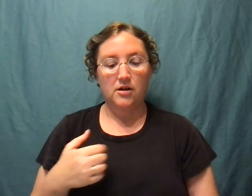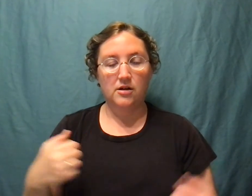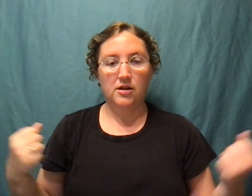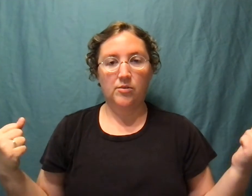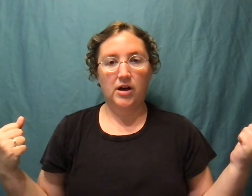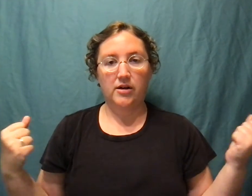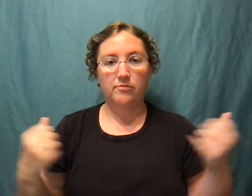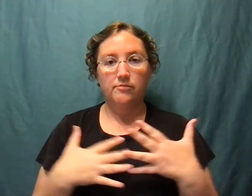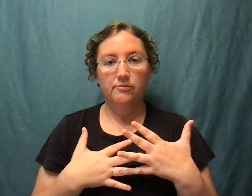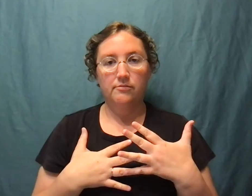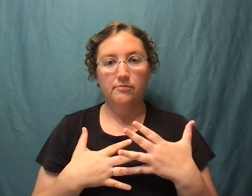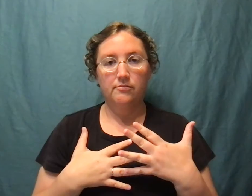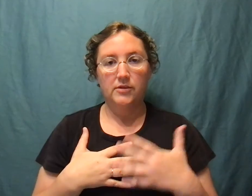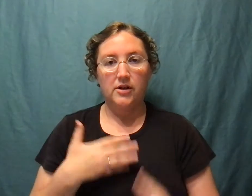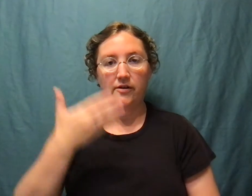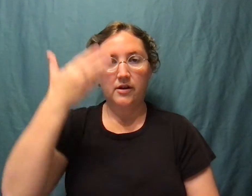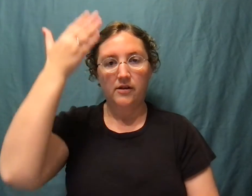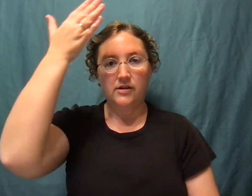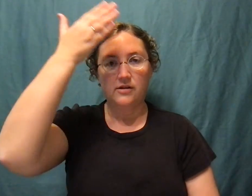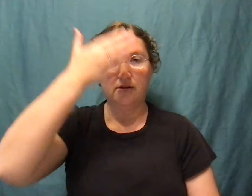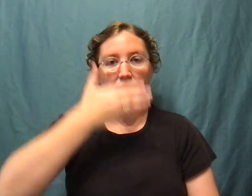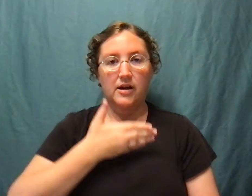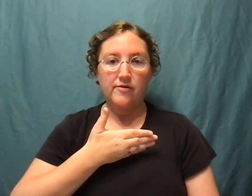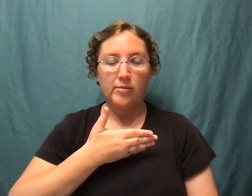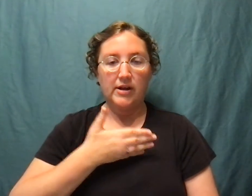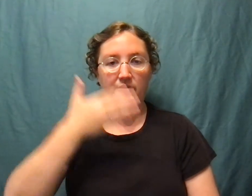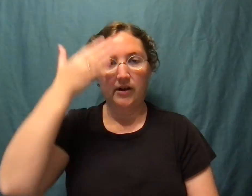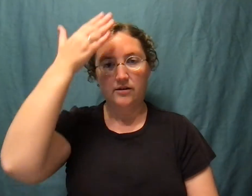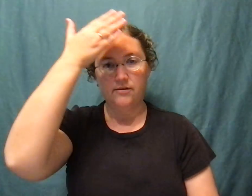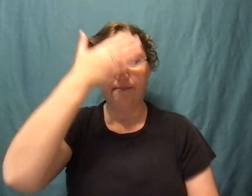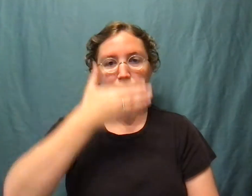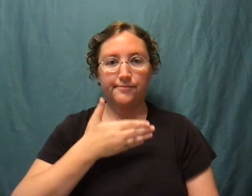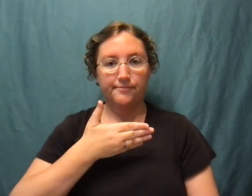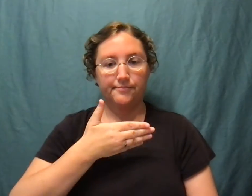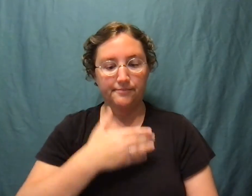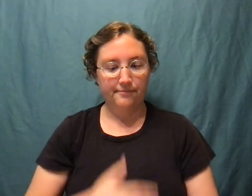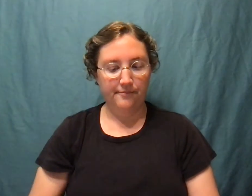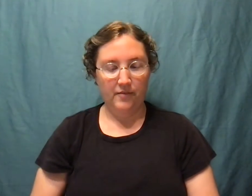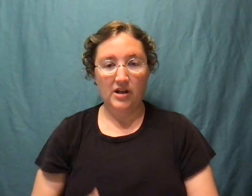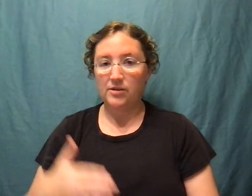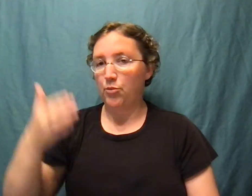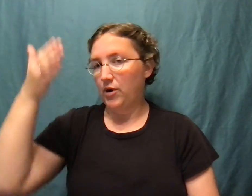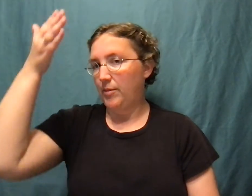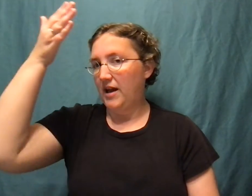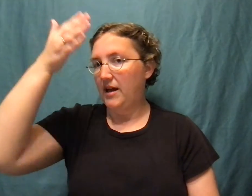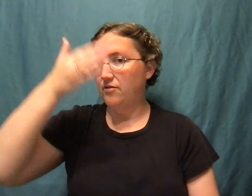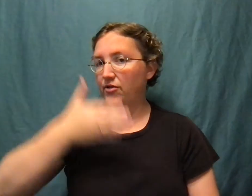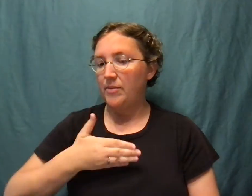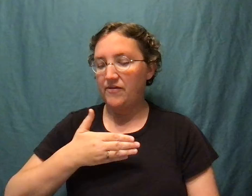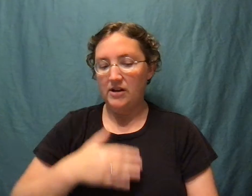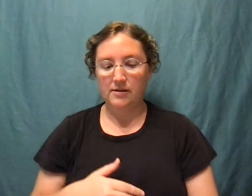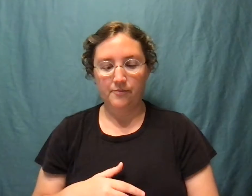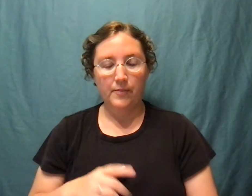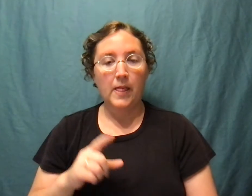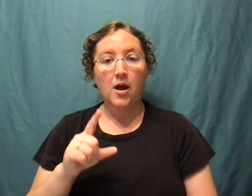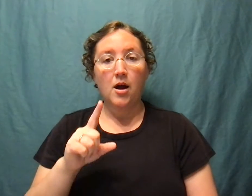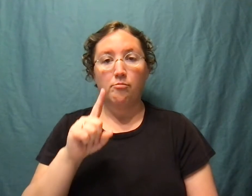Just like we had, this is the sign for blank face. I just bring my hand in front of my face.